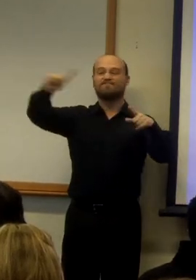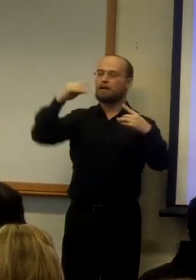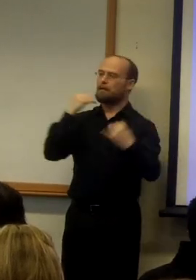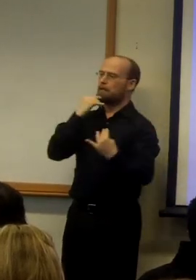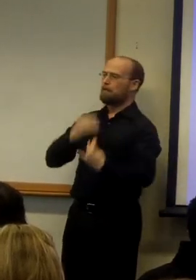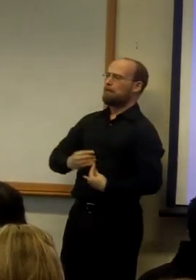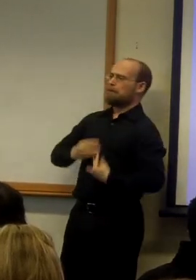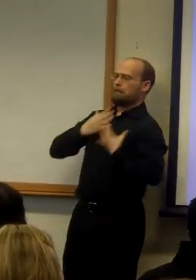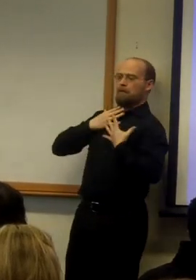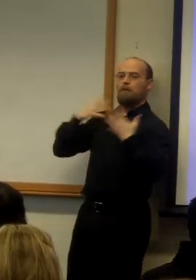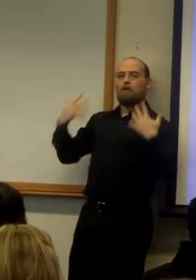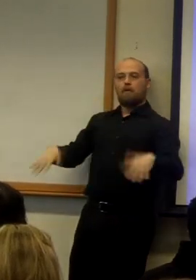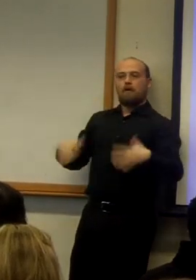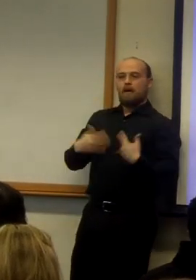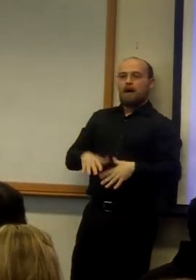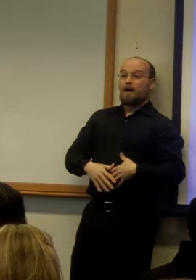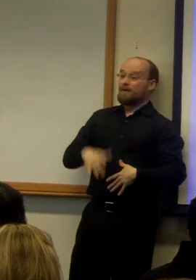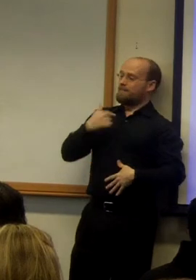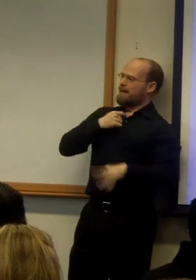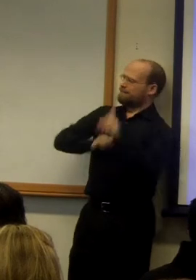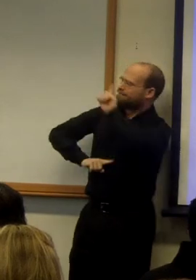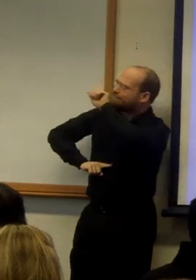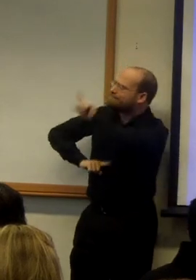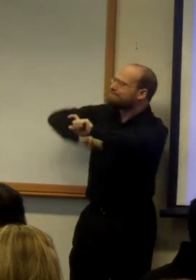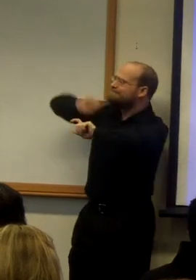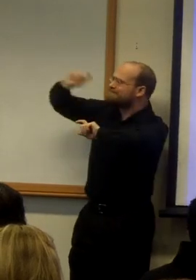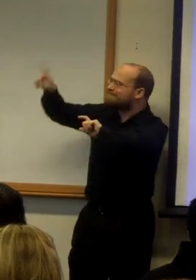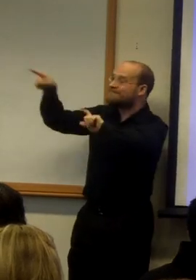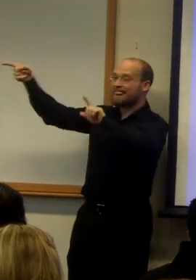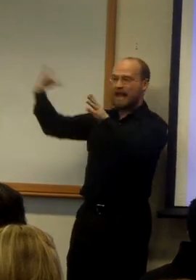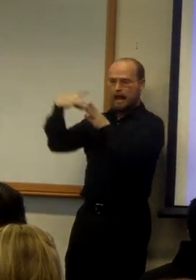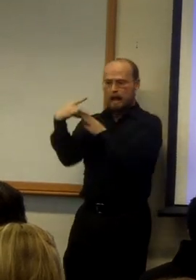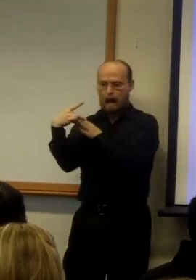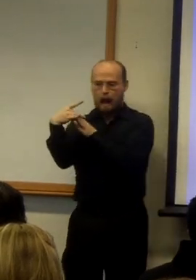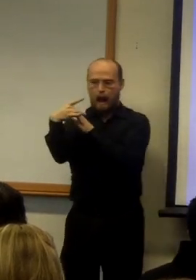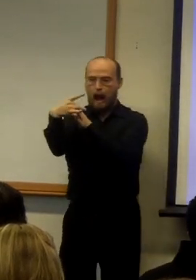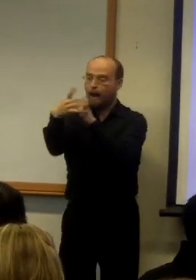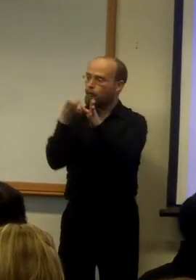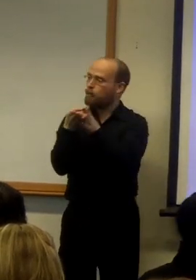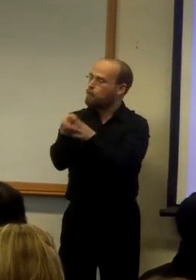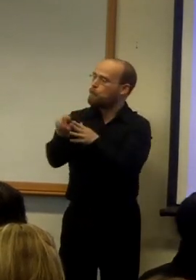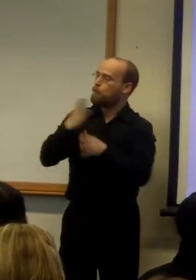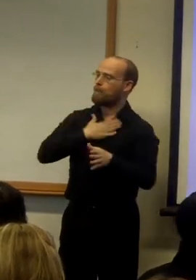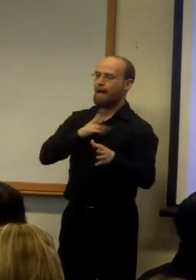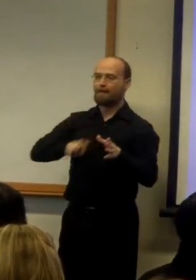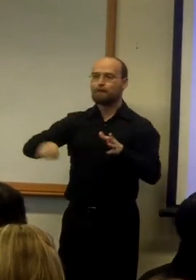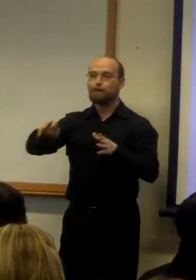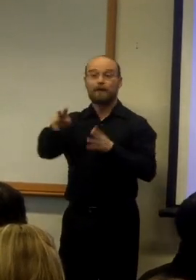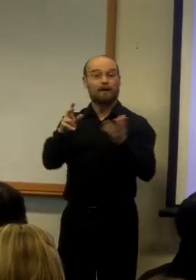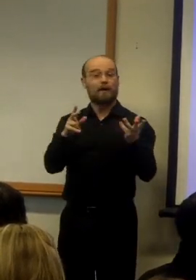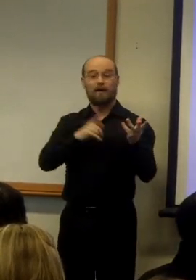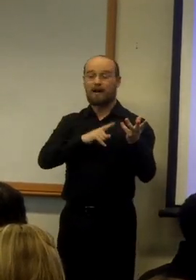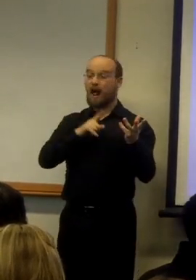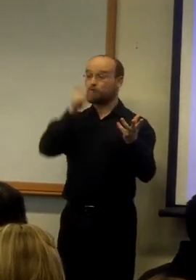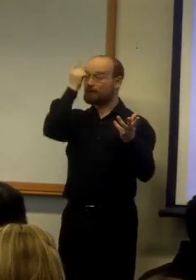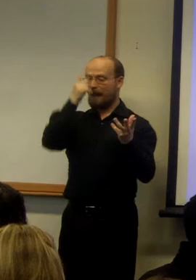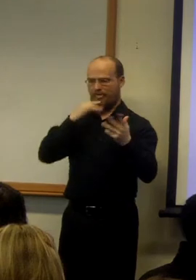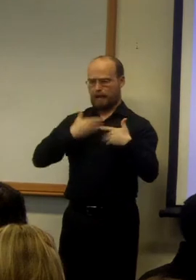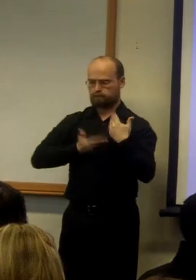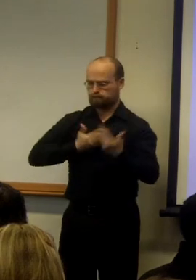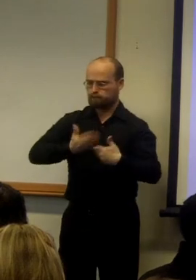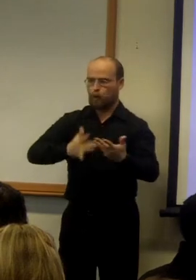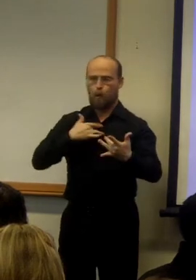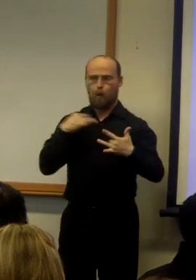without me asking some of the questions and them guiding me along on this journey that I am taking, which is terrifying, but